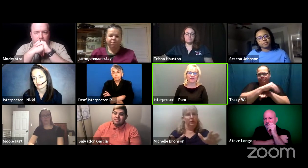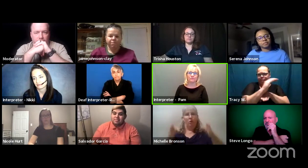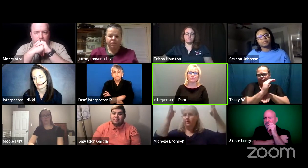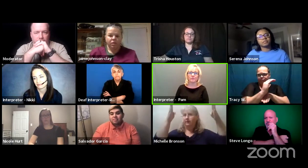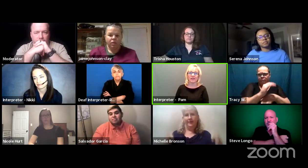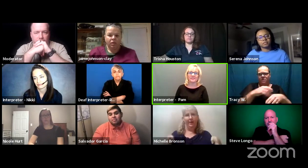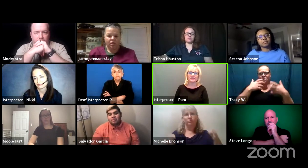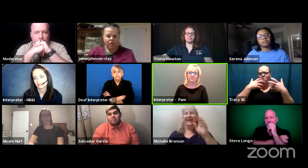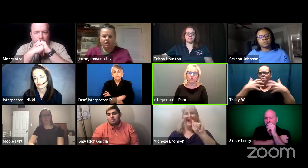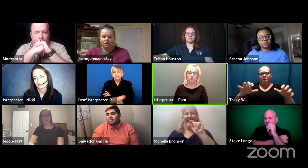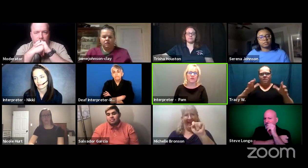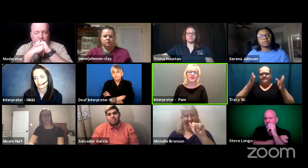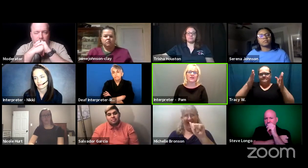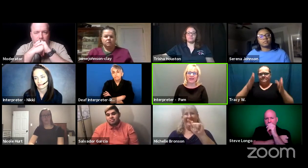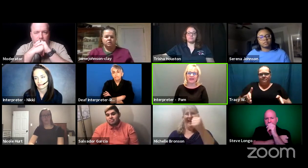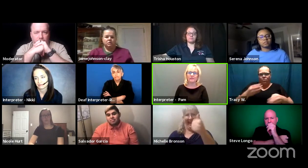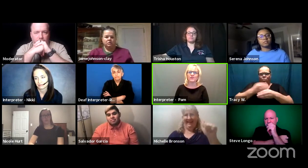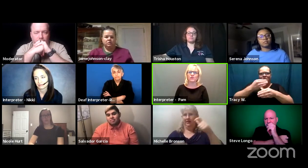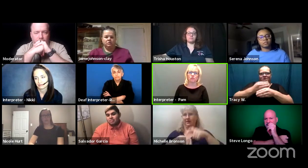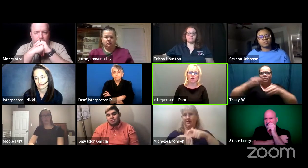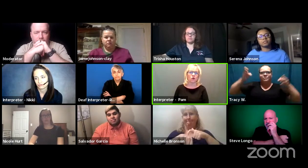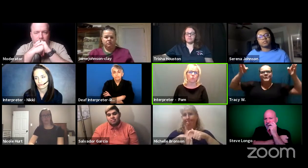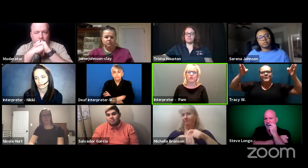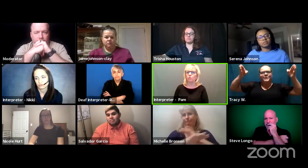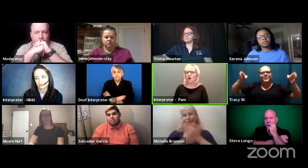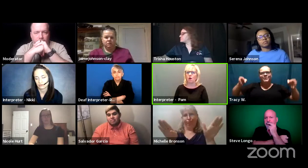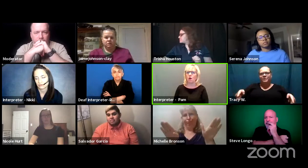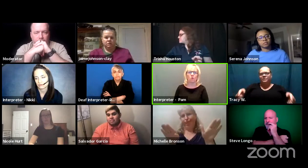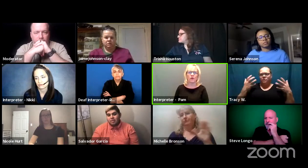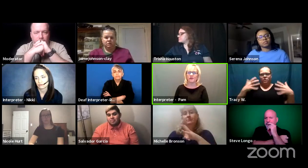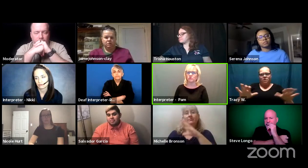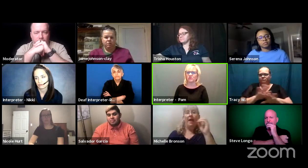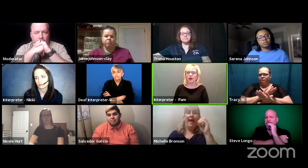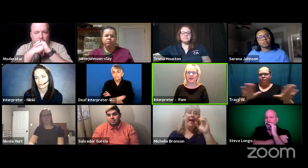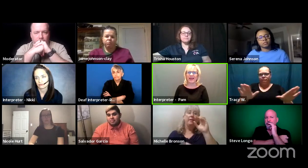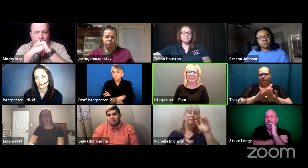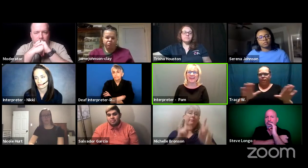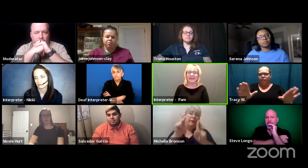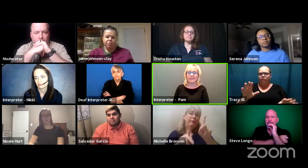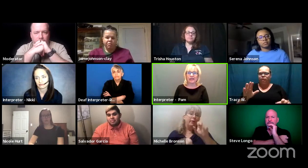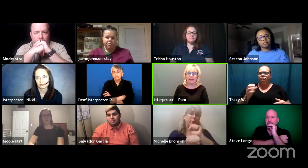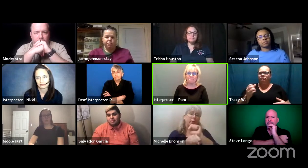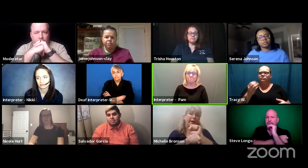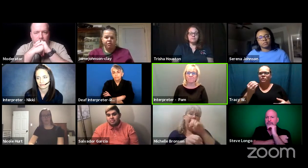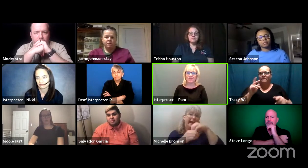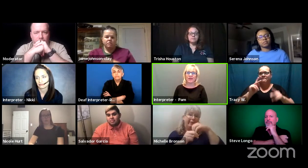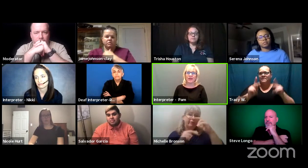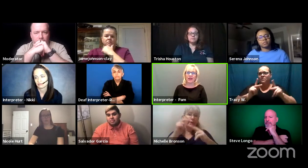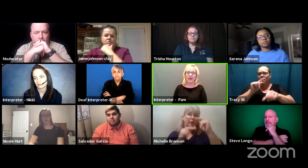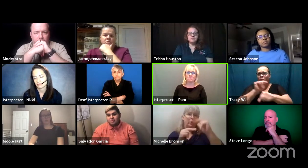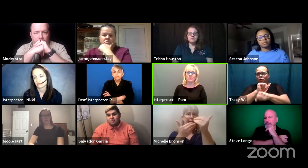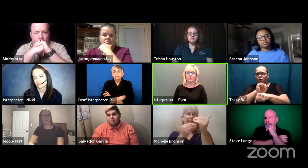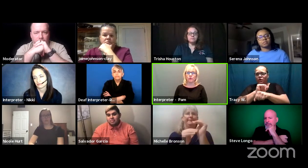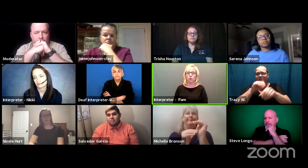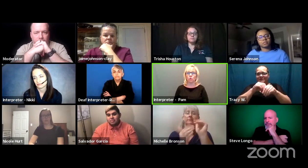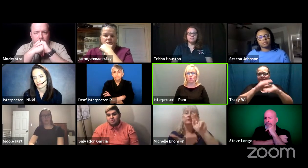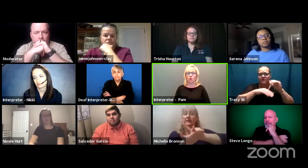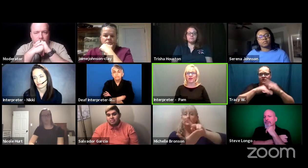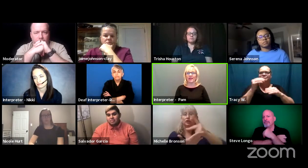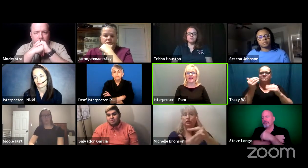can place the food in the trunk. We do not want windows down at any time. And people who are working